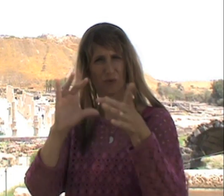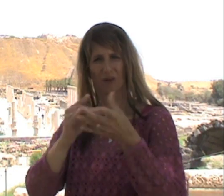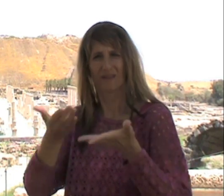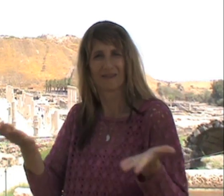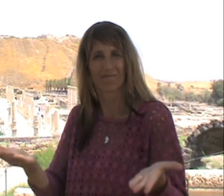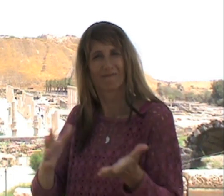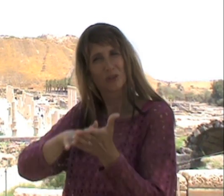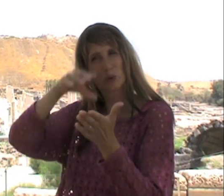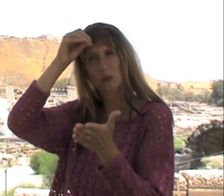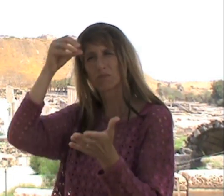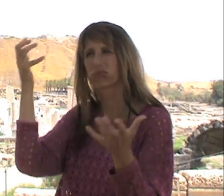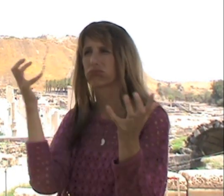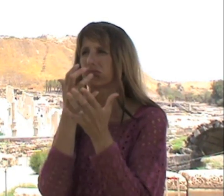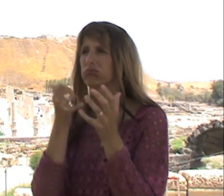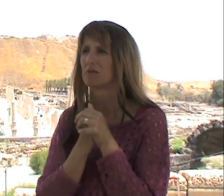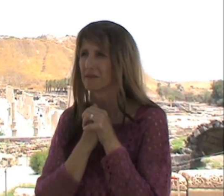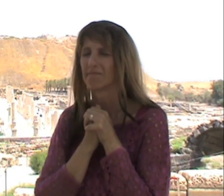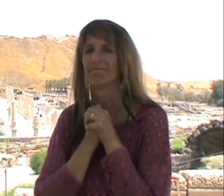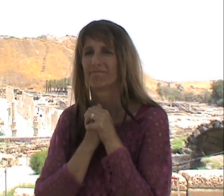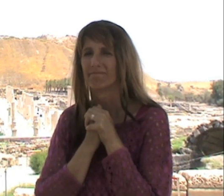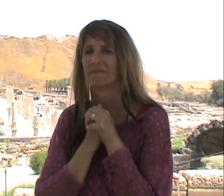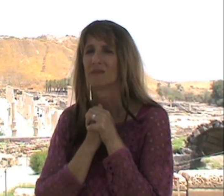Wow. We've learned so many stories here.